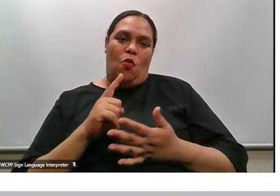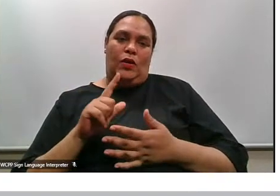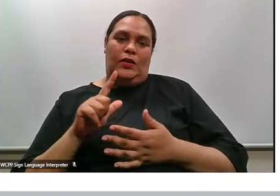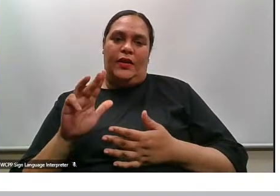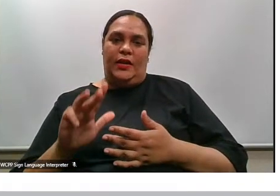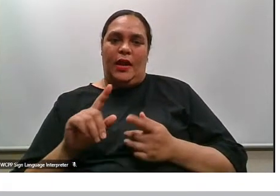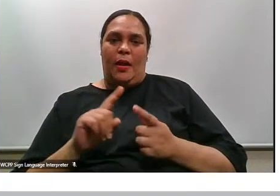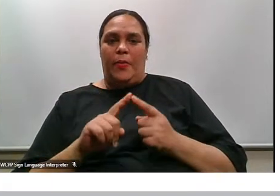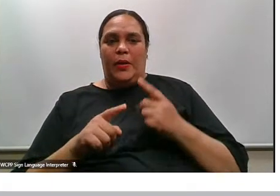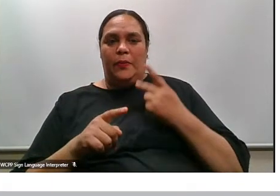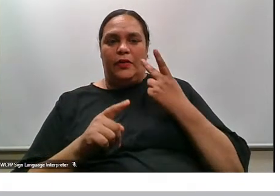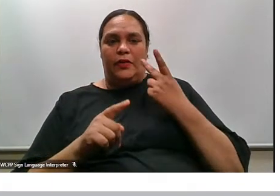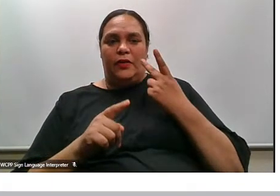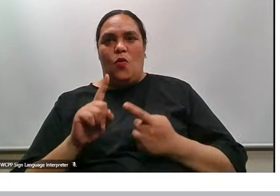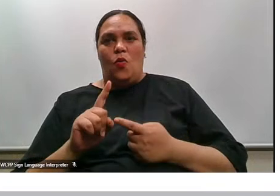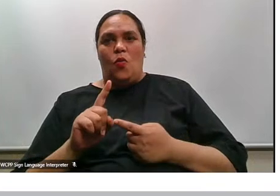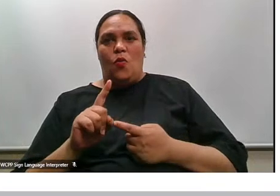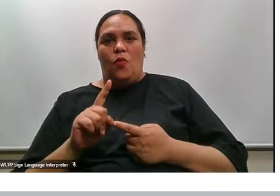but I see it's